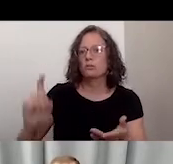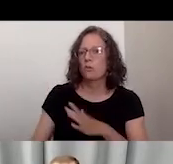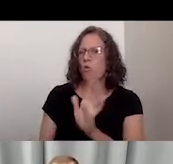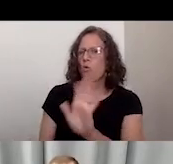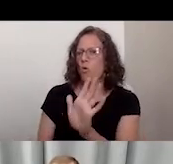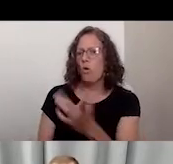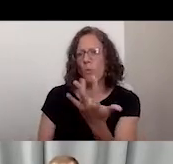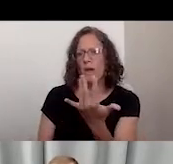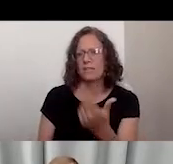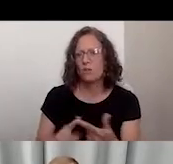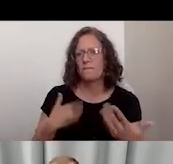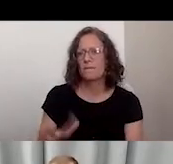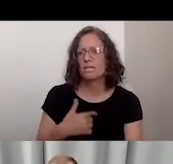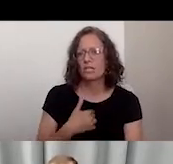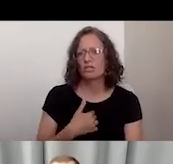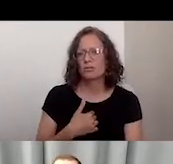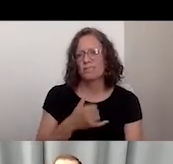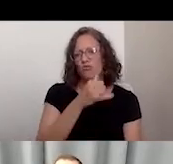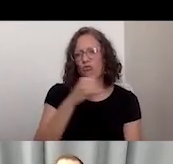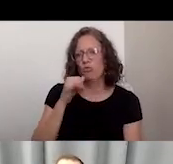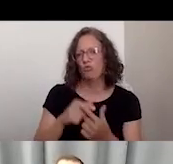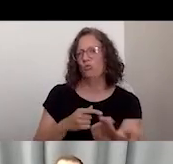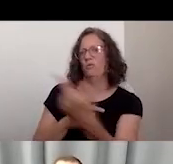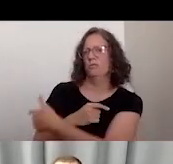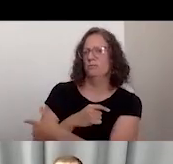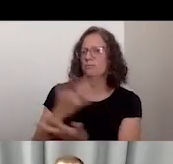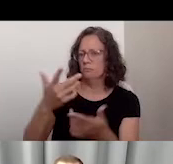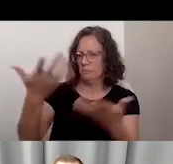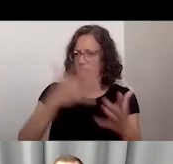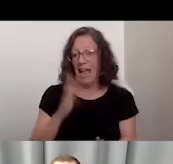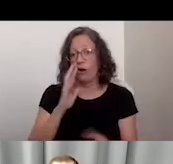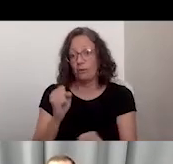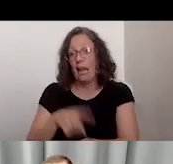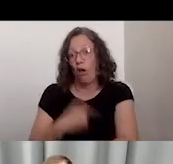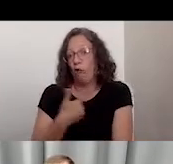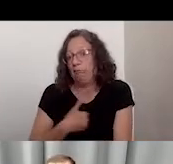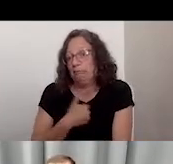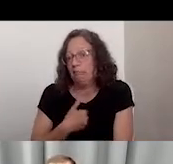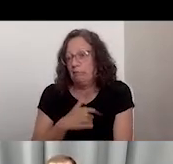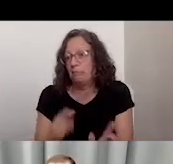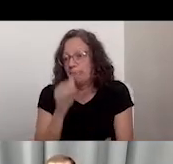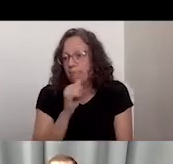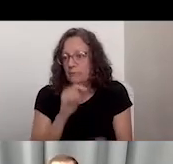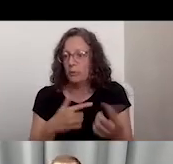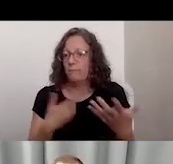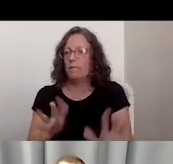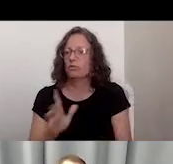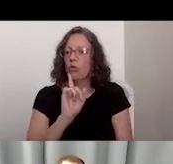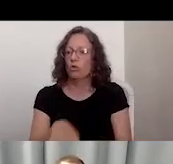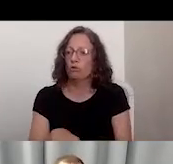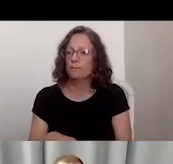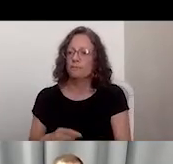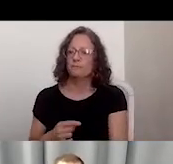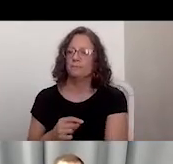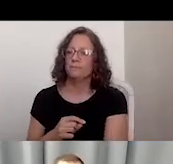have paper and pencil ready and deal with this. And then don't like hand us the piece of paper and let the next person in line come up. That's kind of a rude